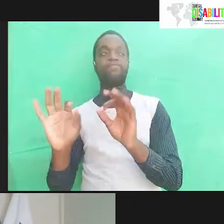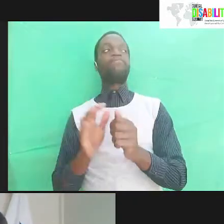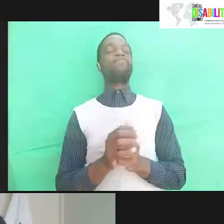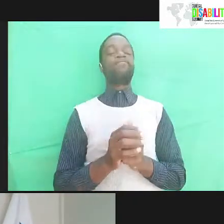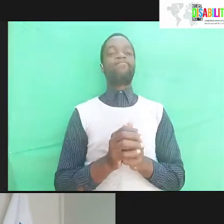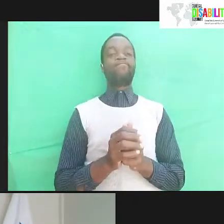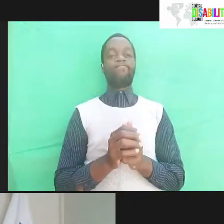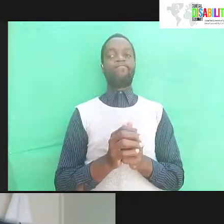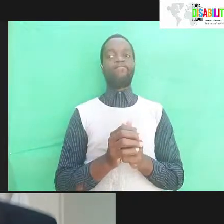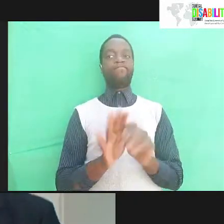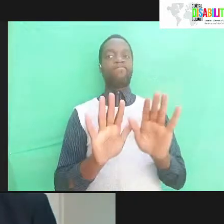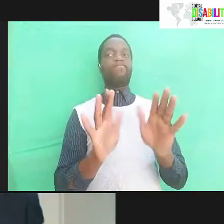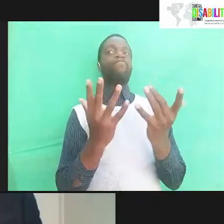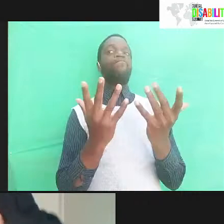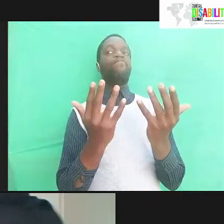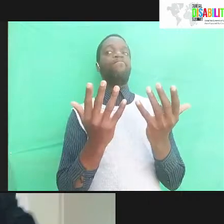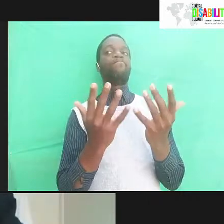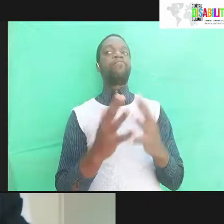yes